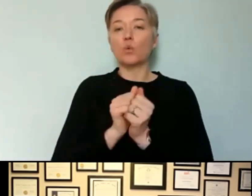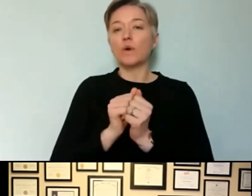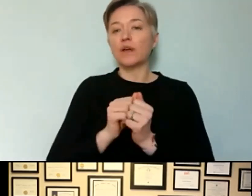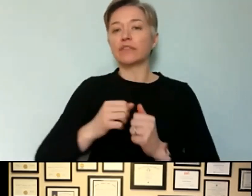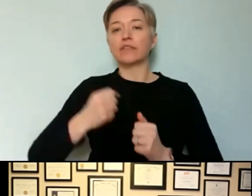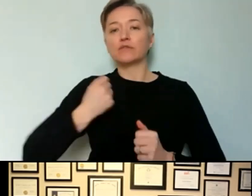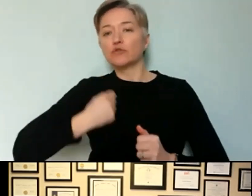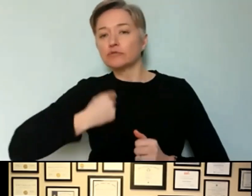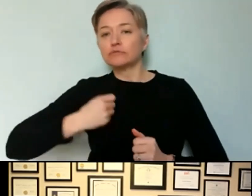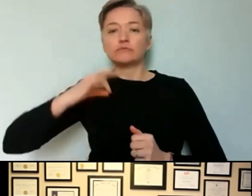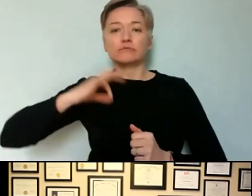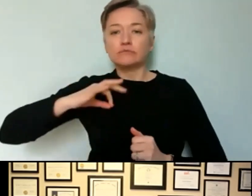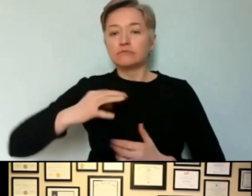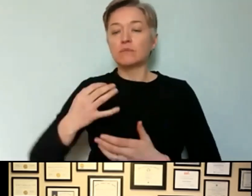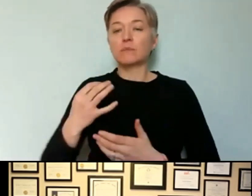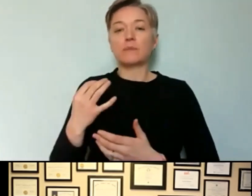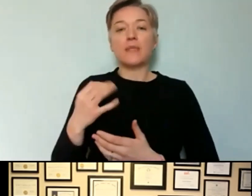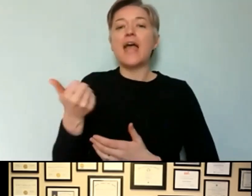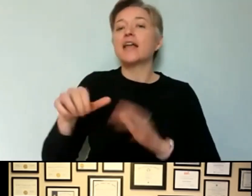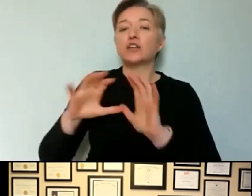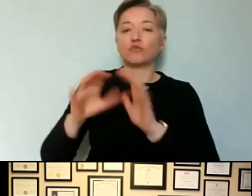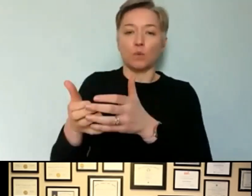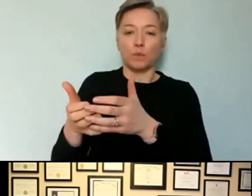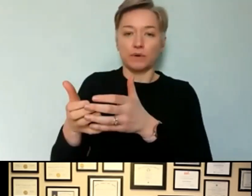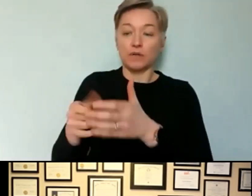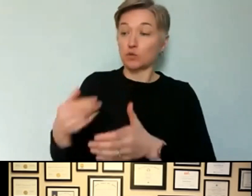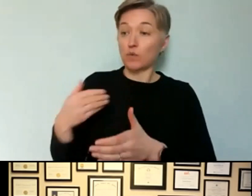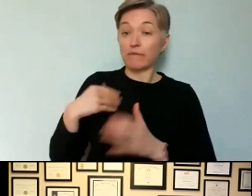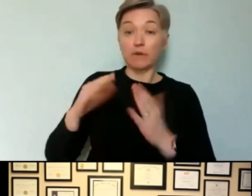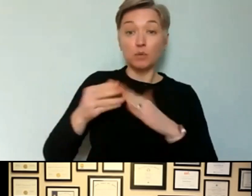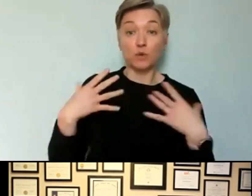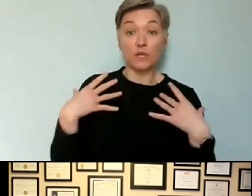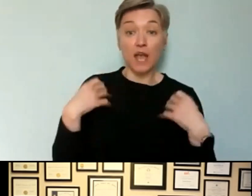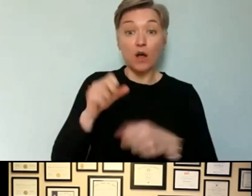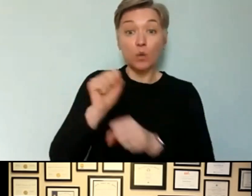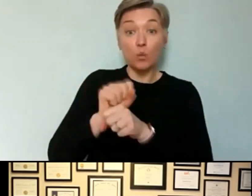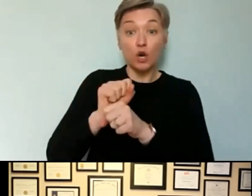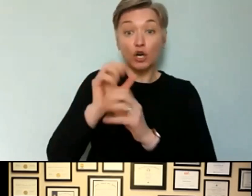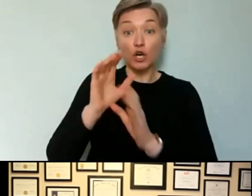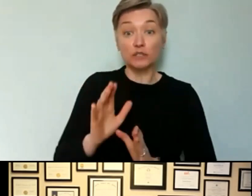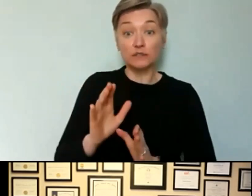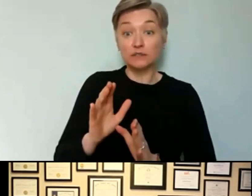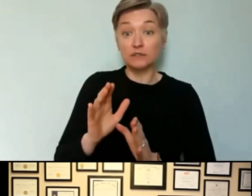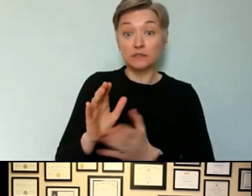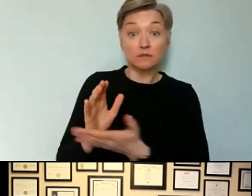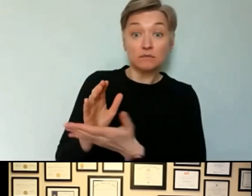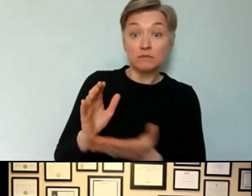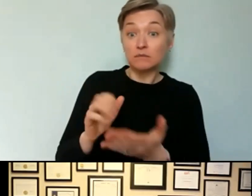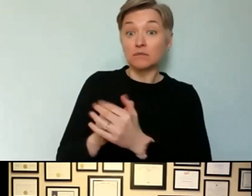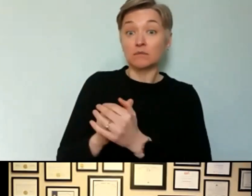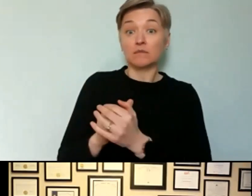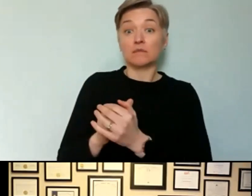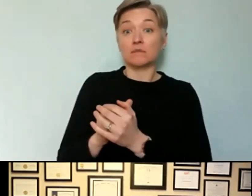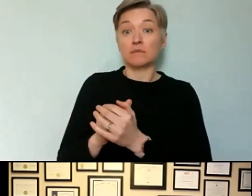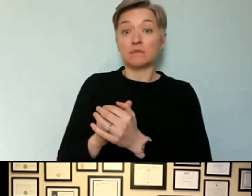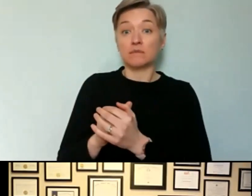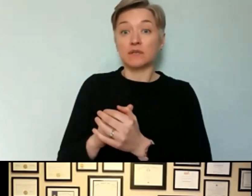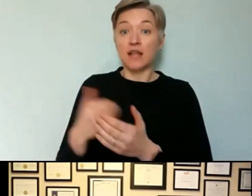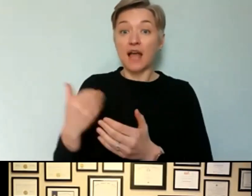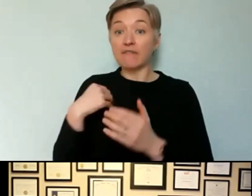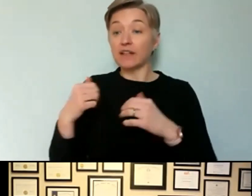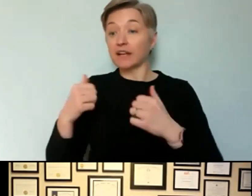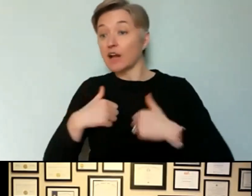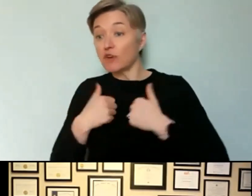fraternities, any kind of group, and said, do you have people, community health workers, Lucinda Calindres from the Community Health Workers